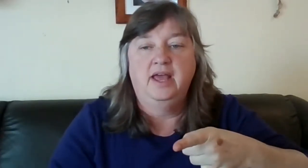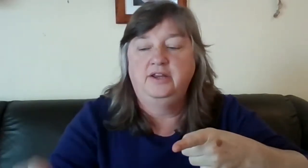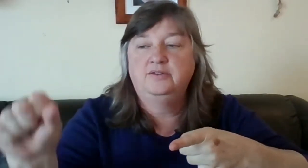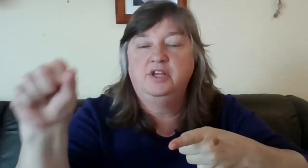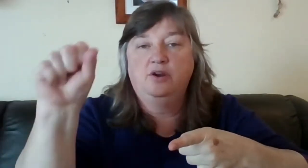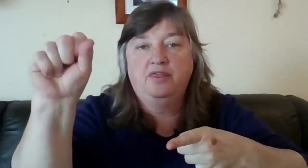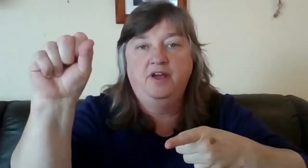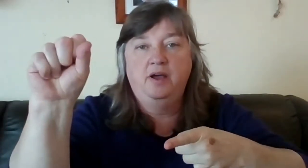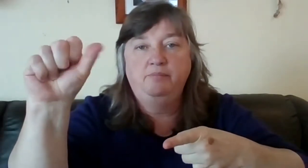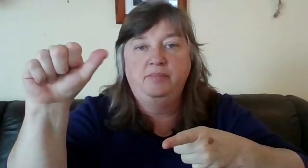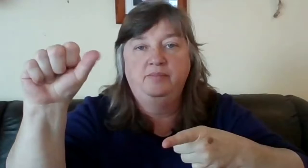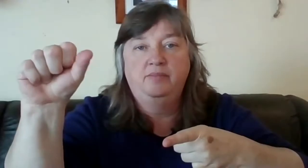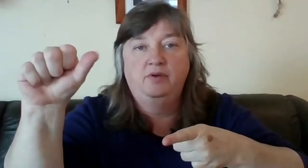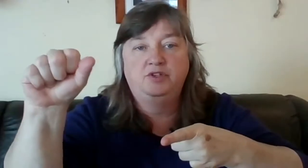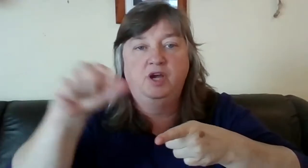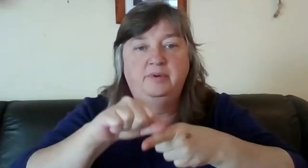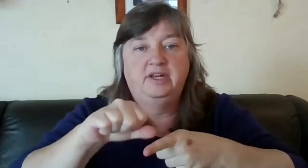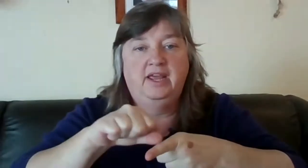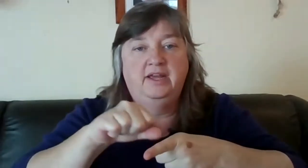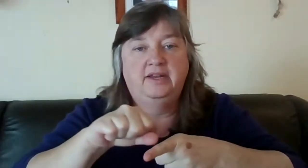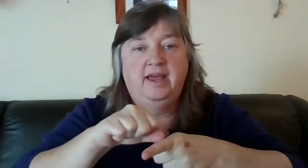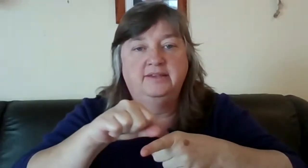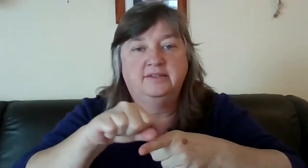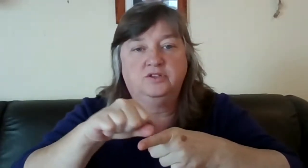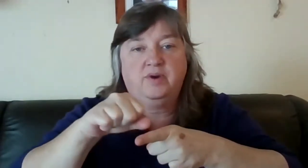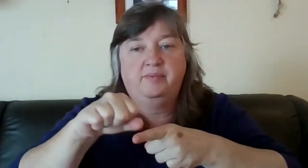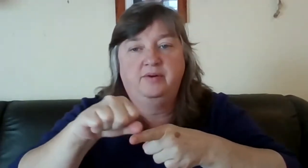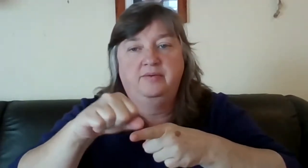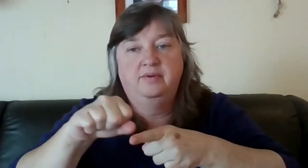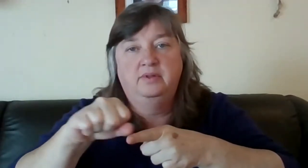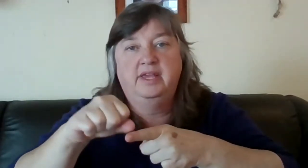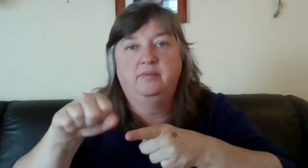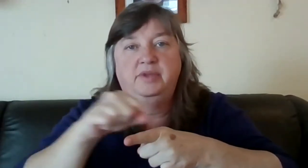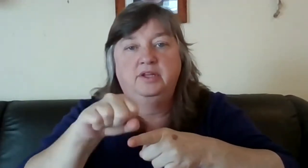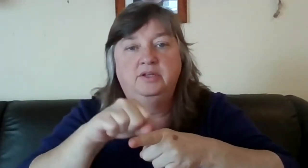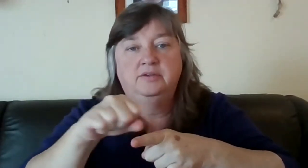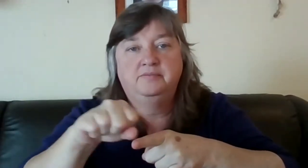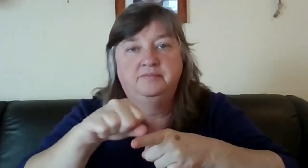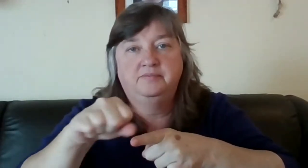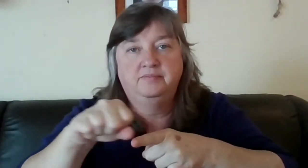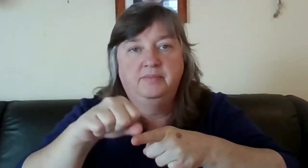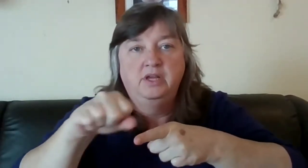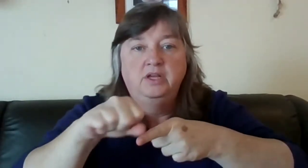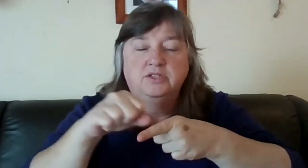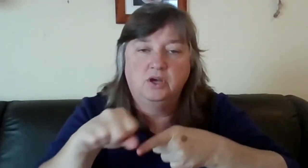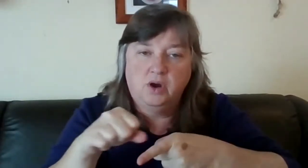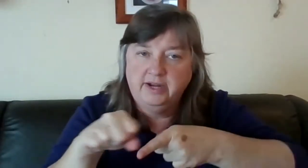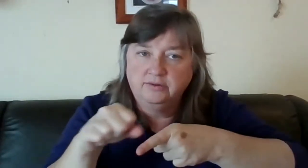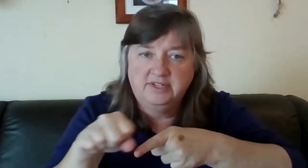and using your thumb of your dominant hand as a scraper, like a peeler. So I don't see